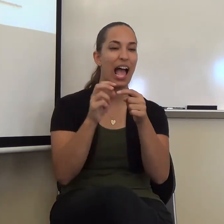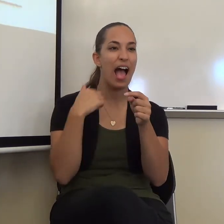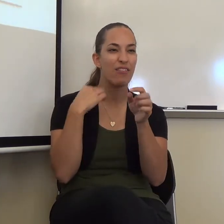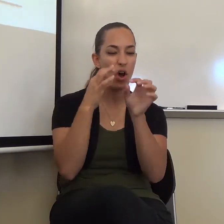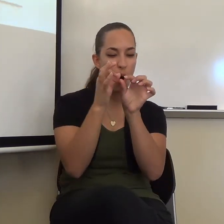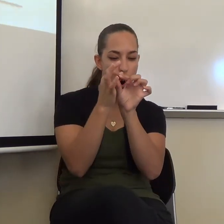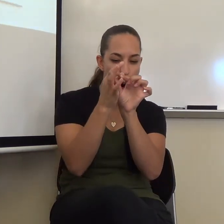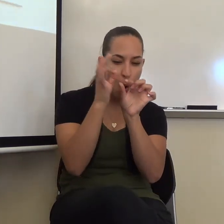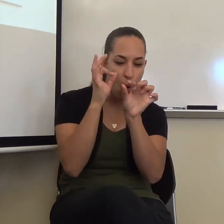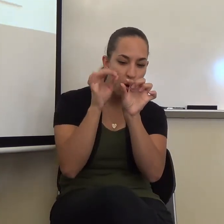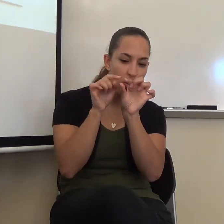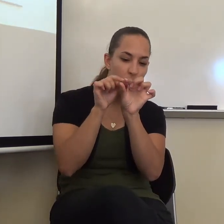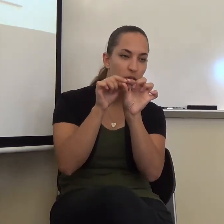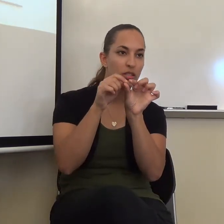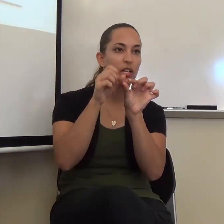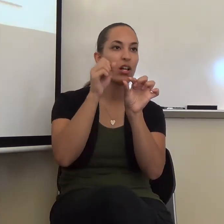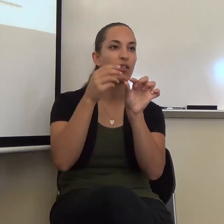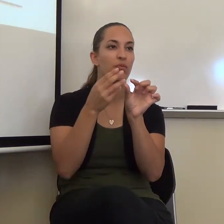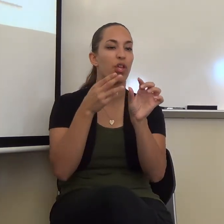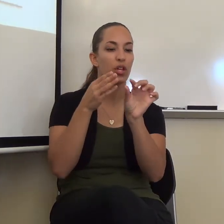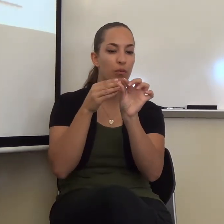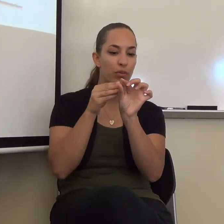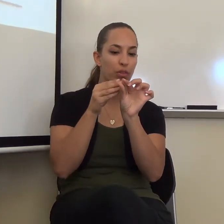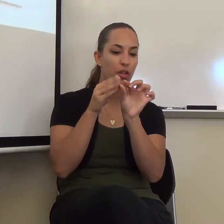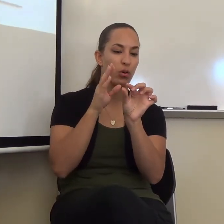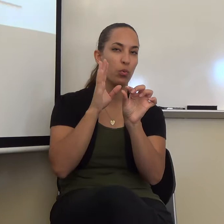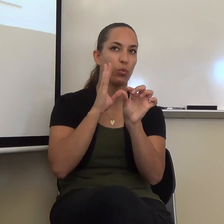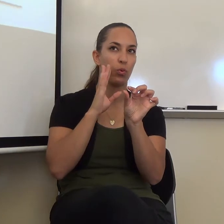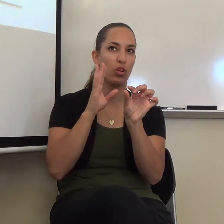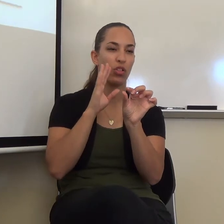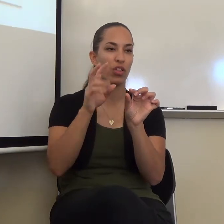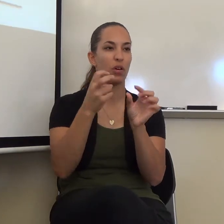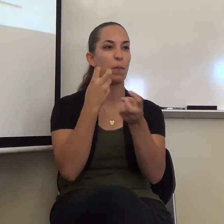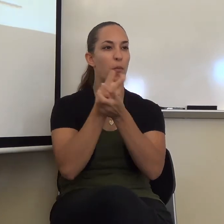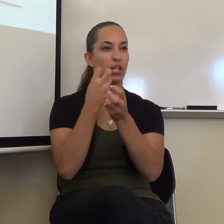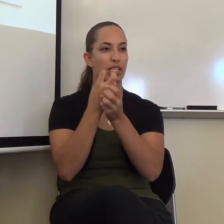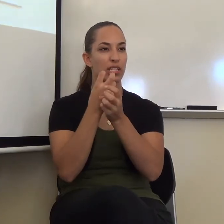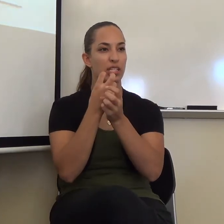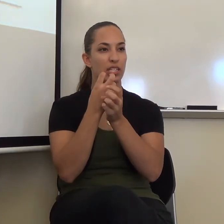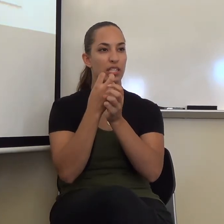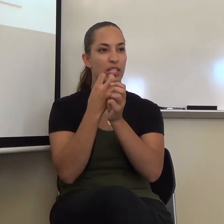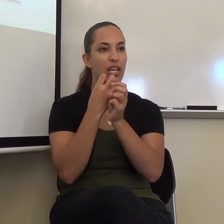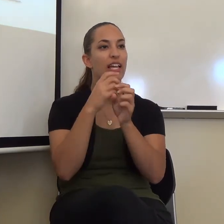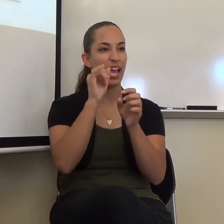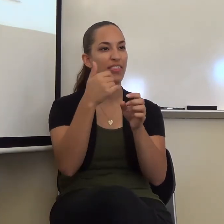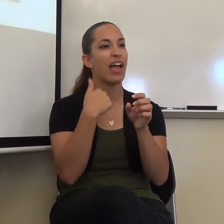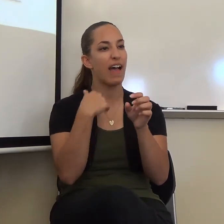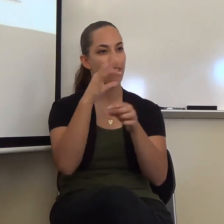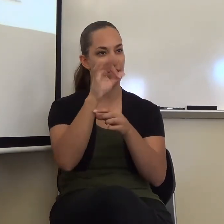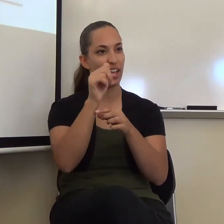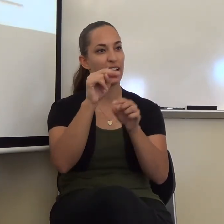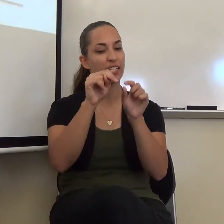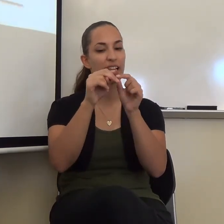little sacs here, and something pushes the poison out through their teeth, and it goes into its prey. Okay.